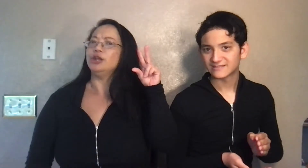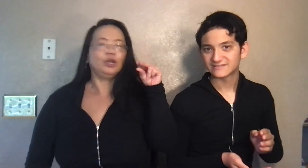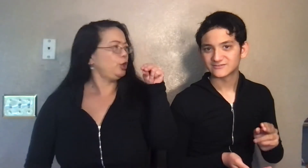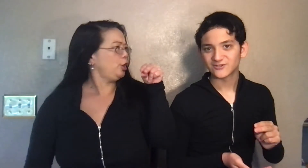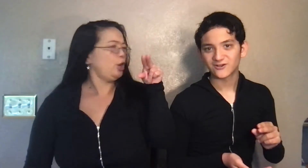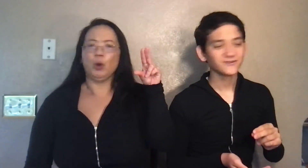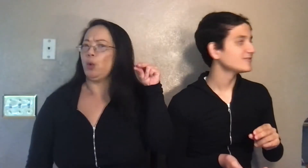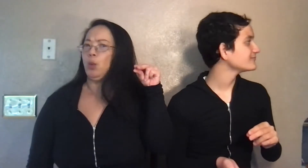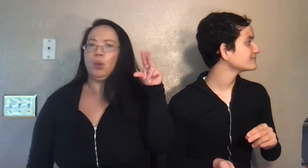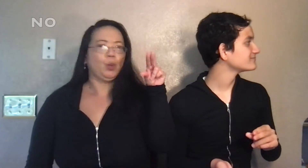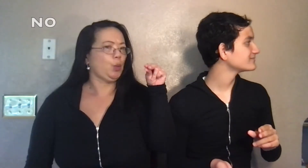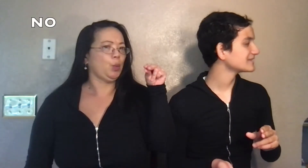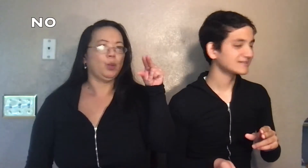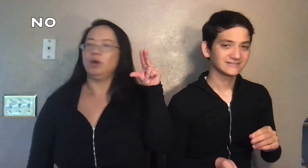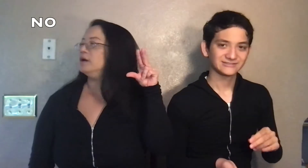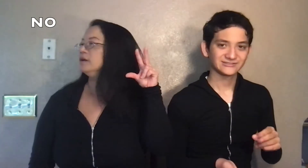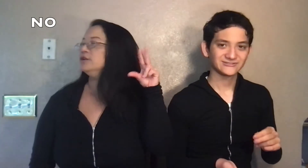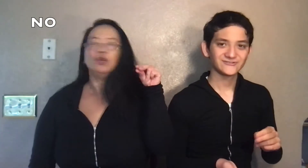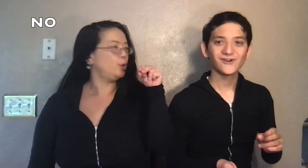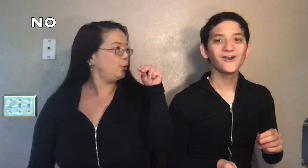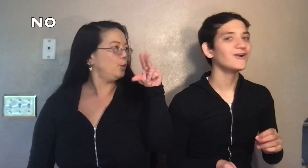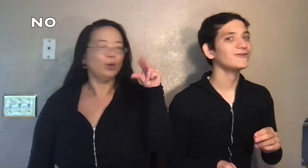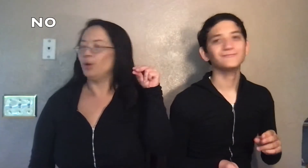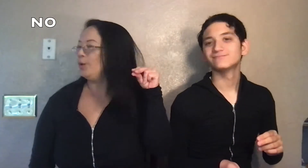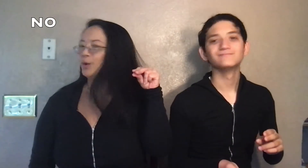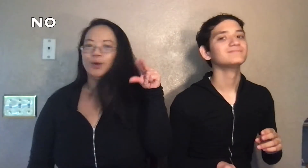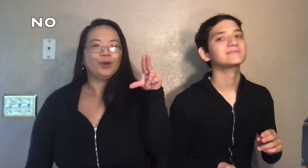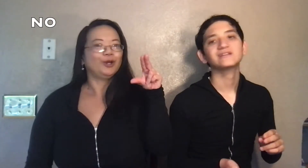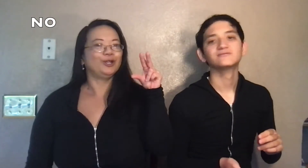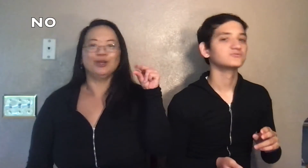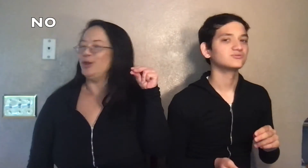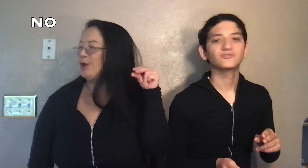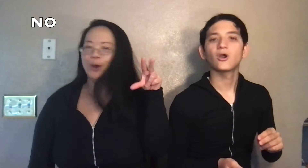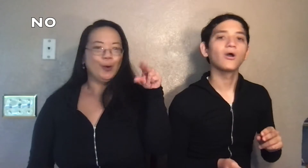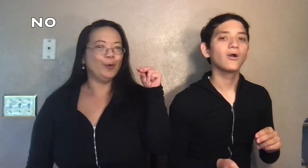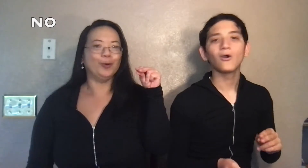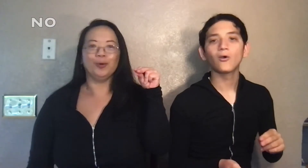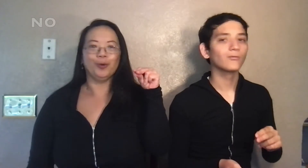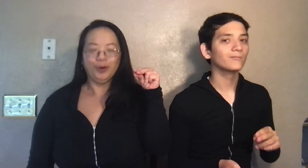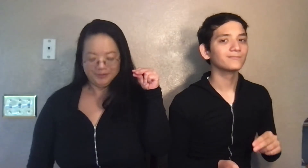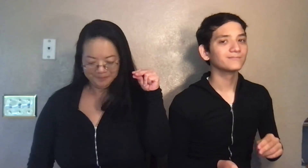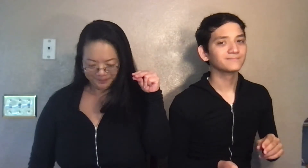No. No. No. No.